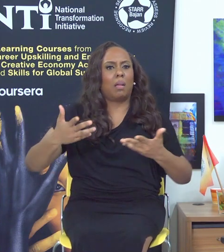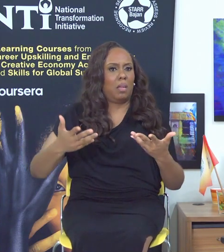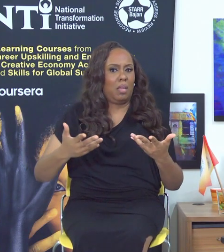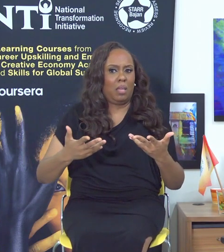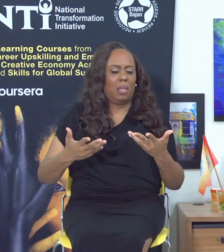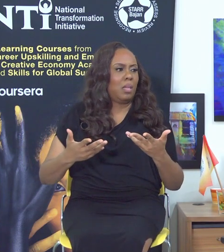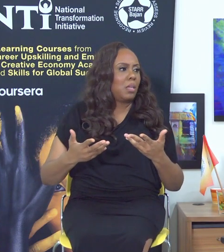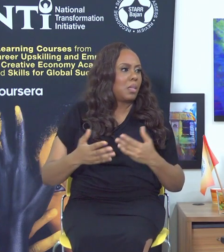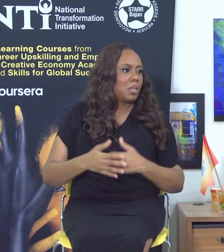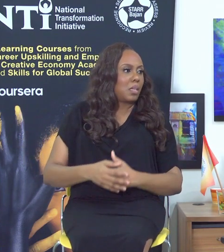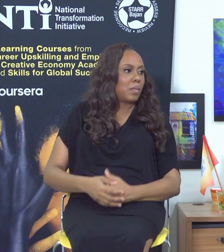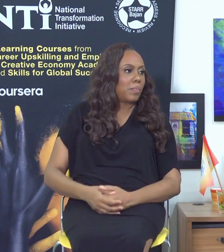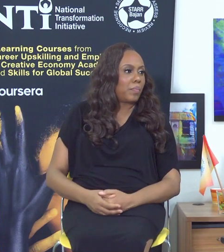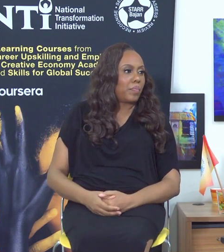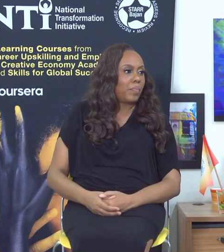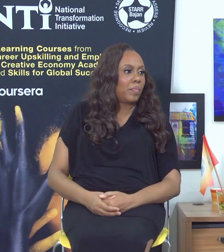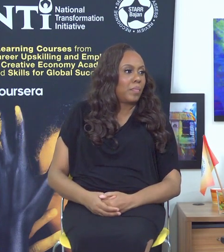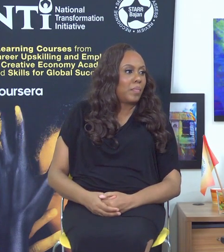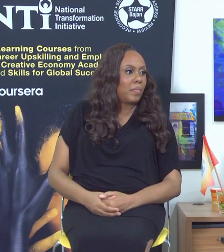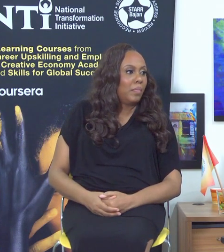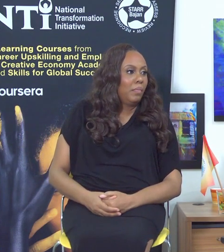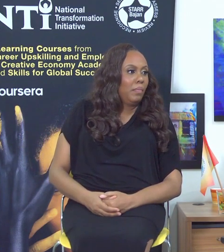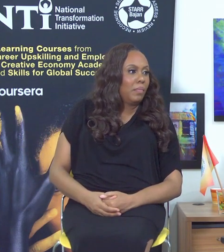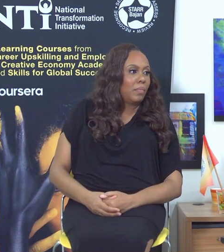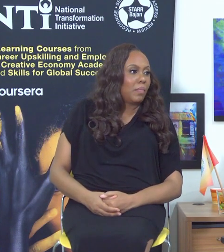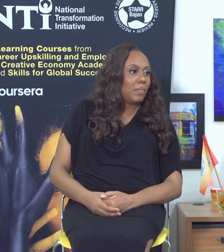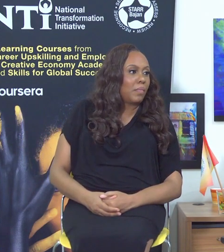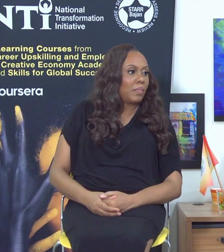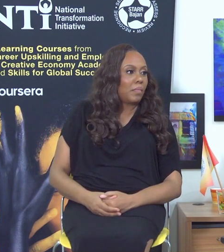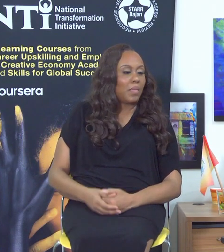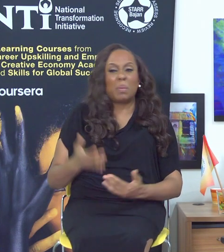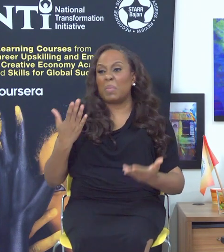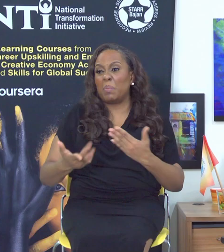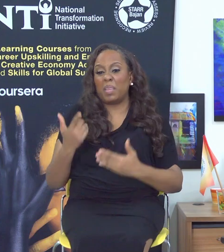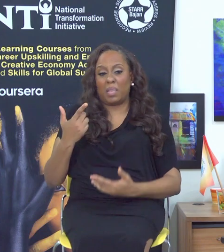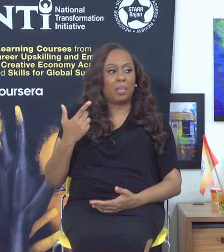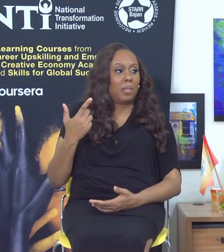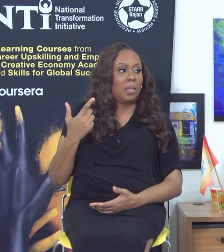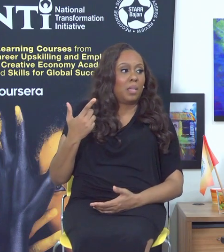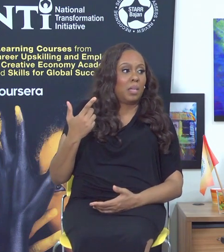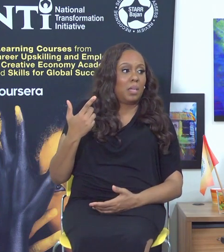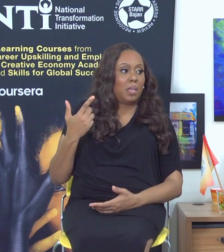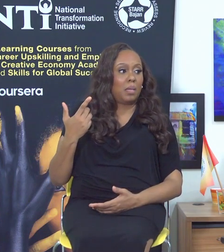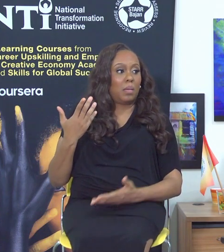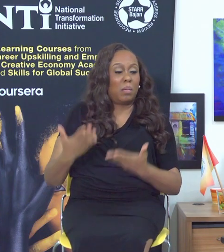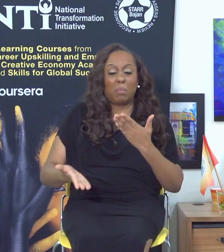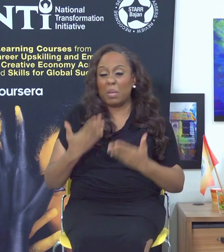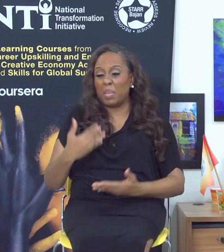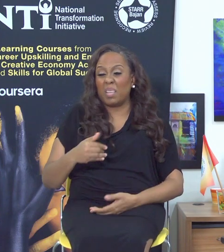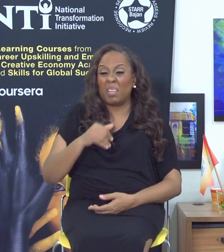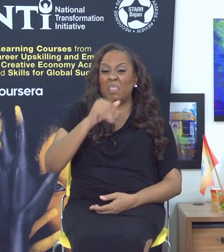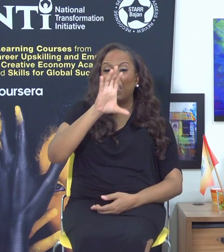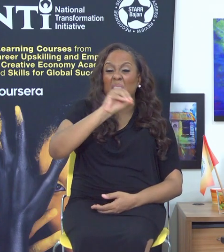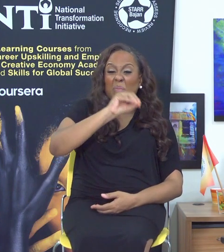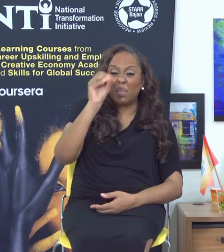approximately between 55% or 60% of the message being sent to me on the phone.